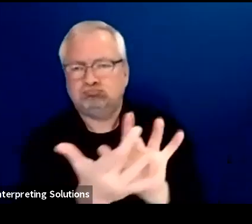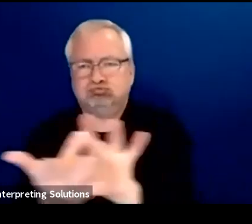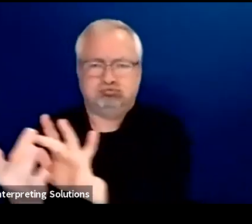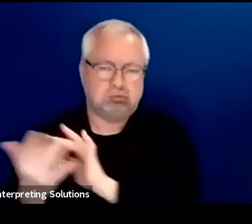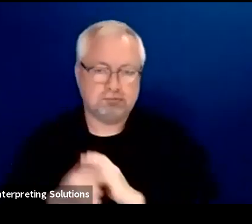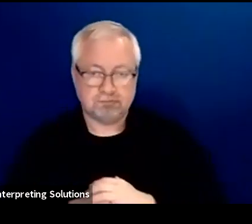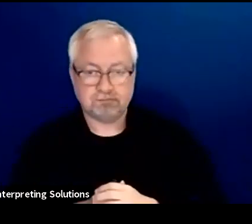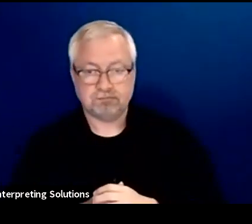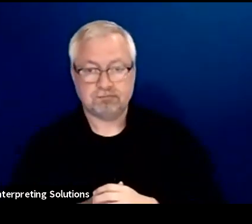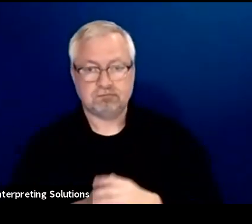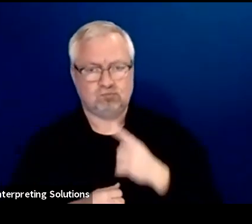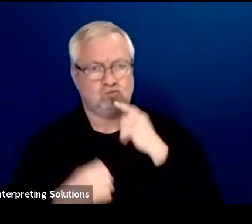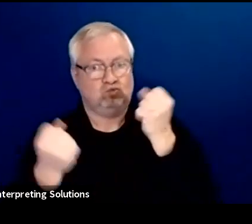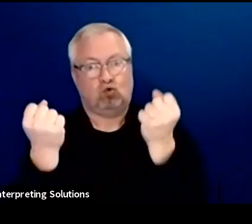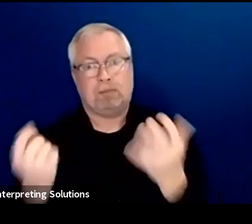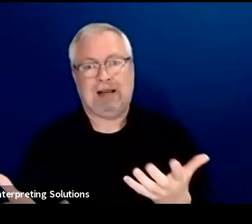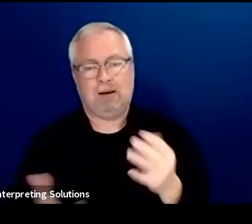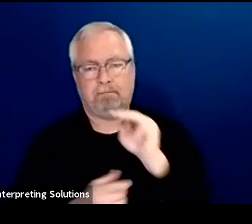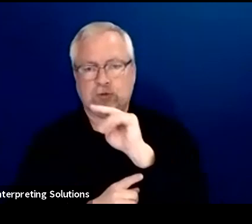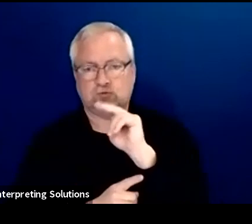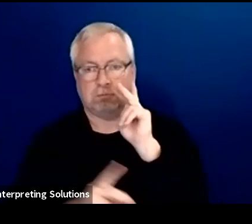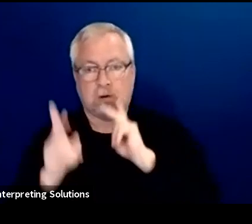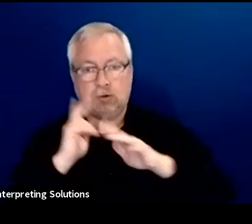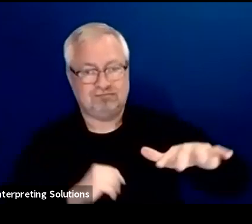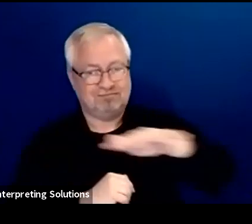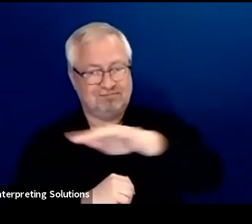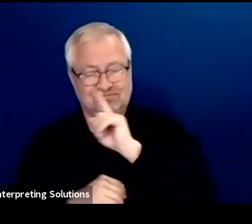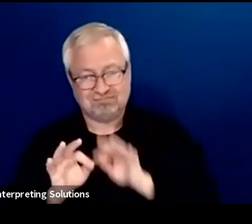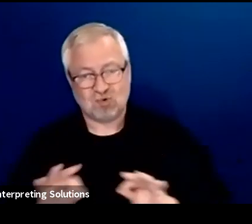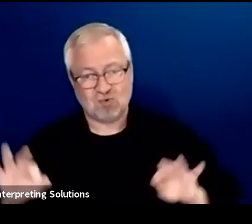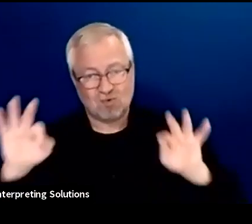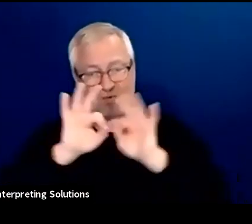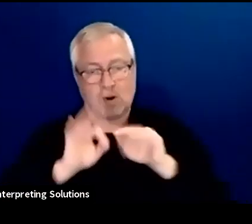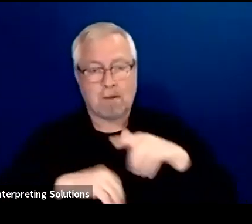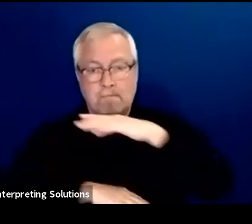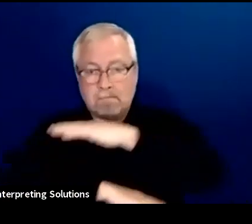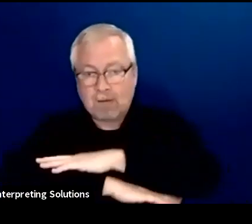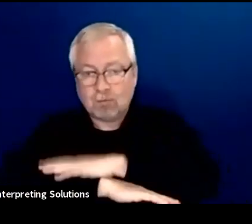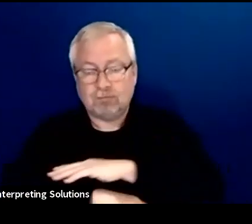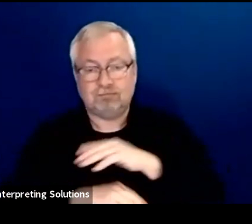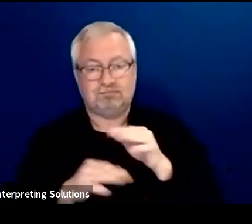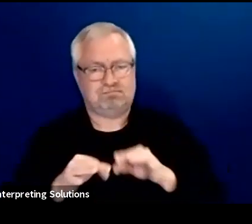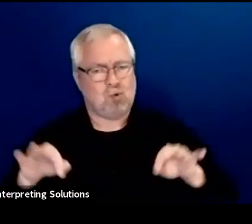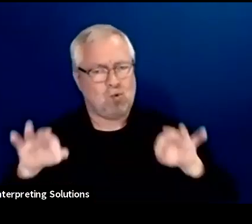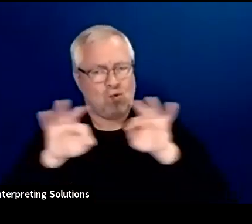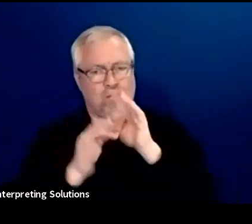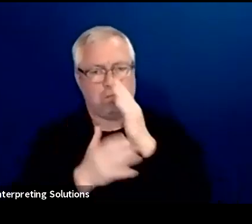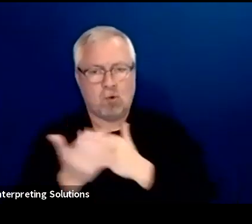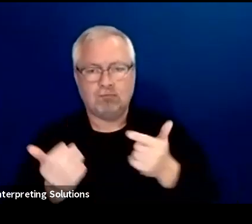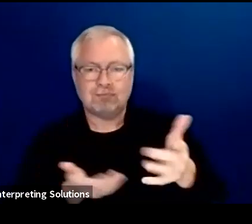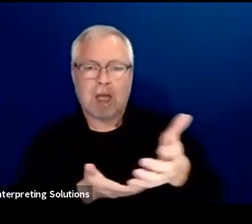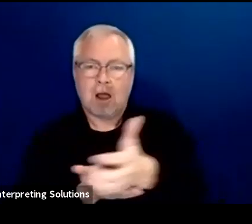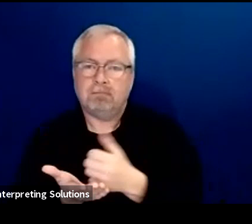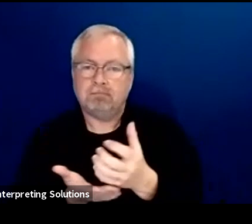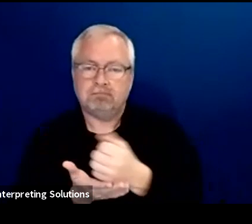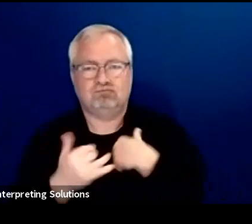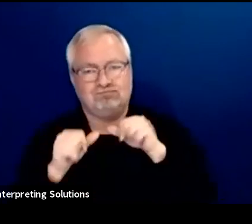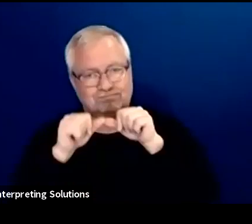critical platform or critical source of income. Last, just wanted to continue to thank the Minnesota business community, who is doing amazing things on a daily basis to